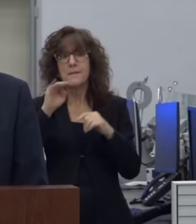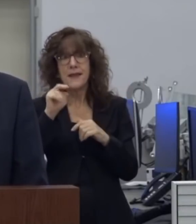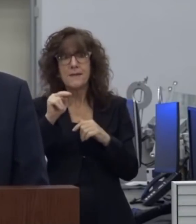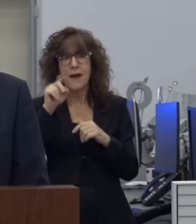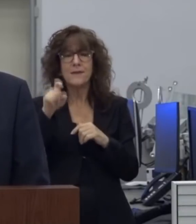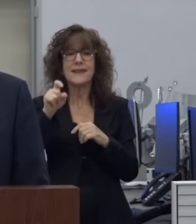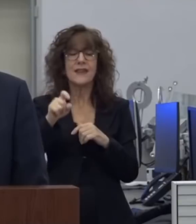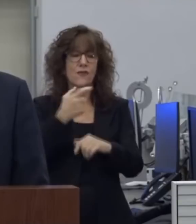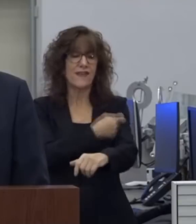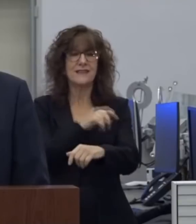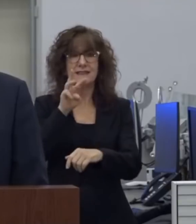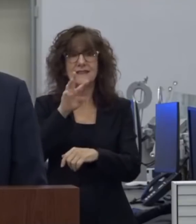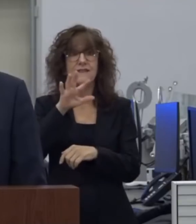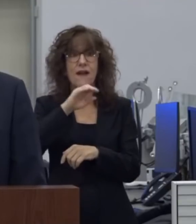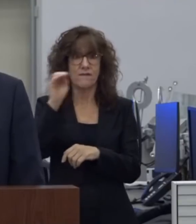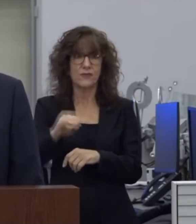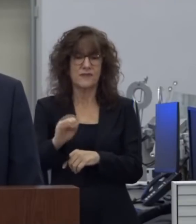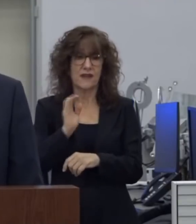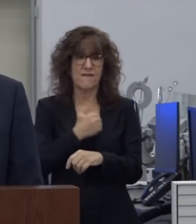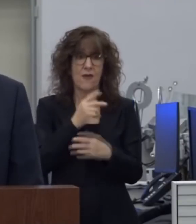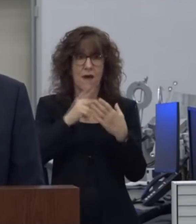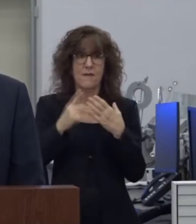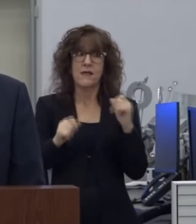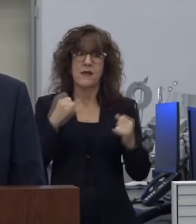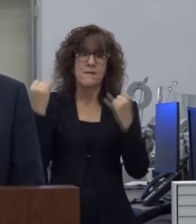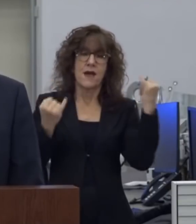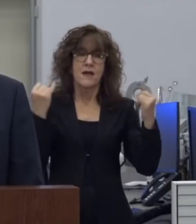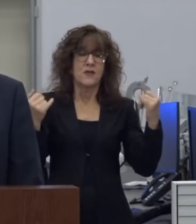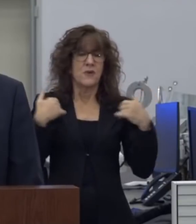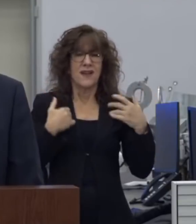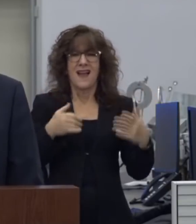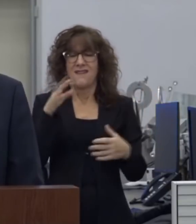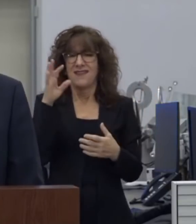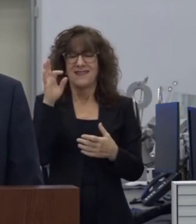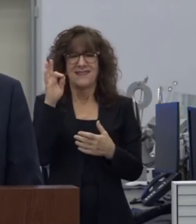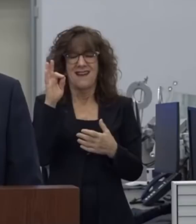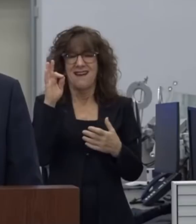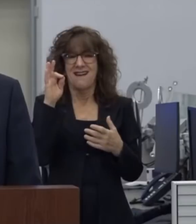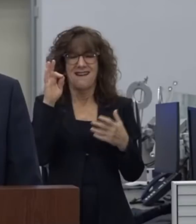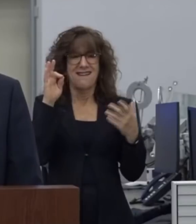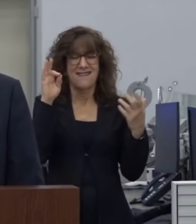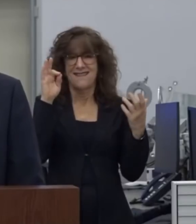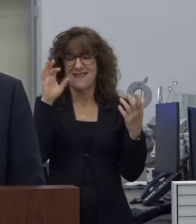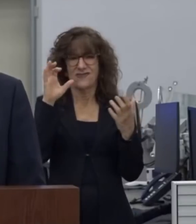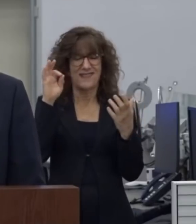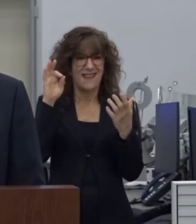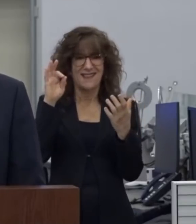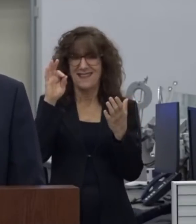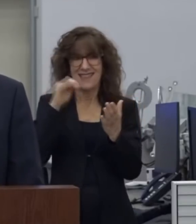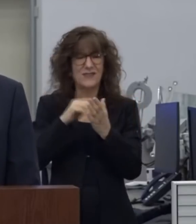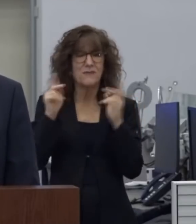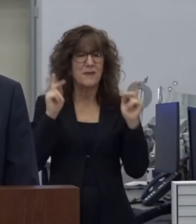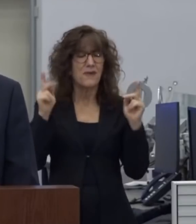vaccinate 65% of our population. And you can imagine we've got 909,000 folks here. So you know how many people that